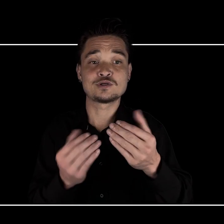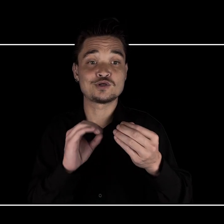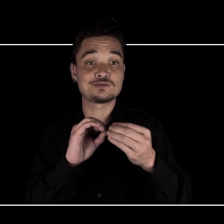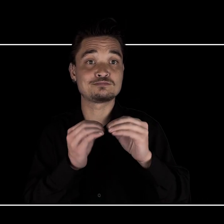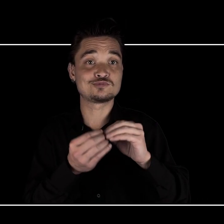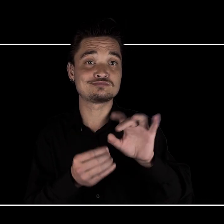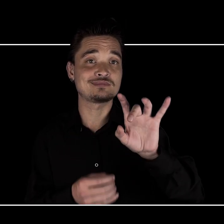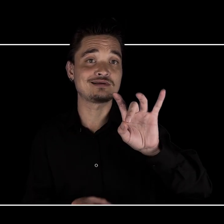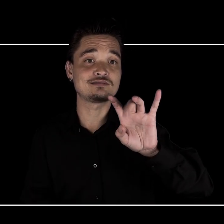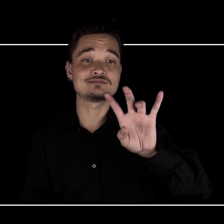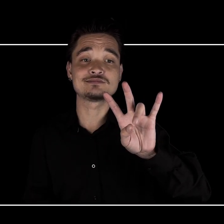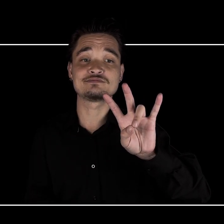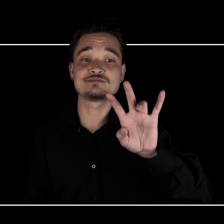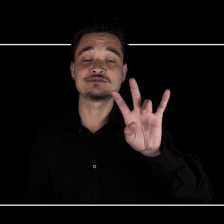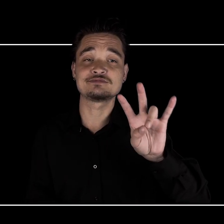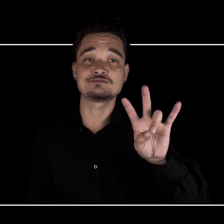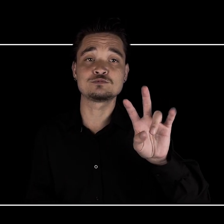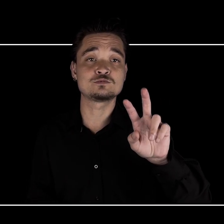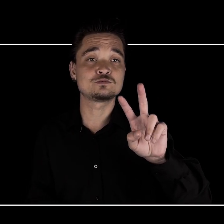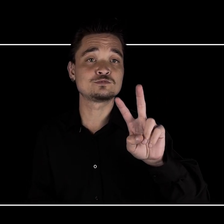call